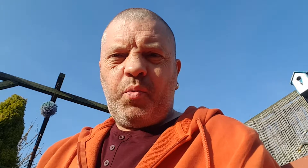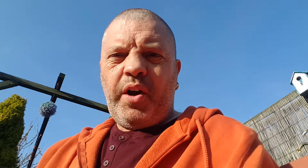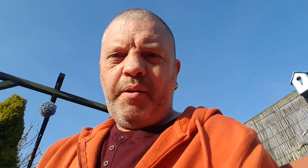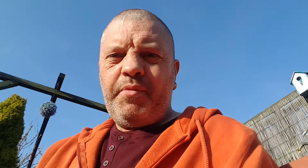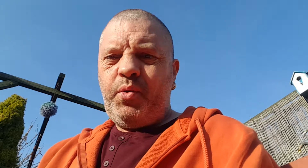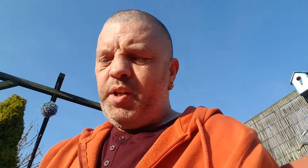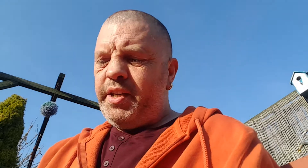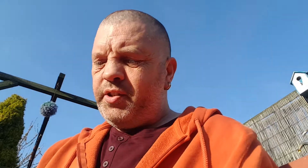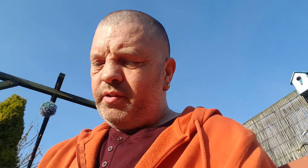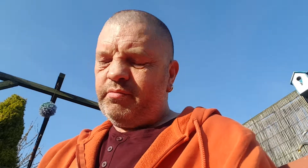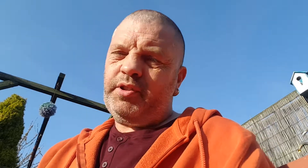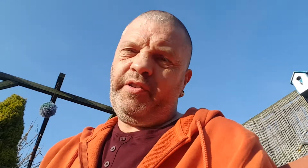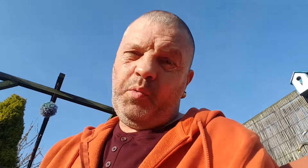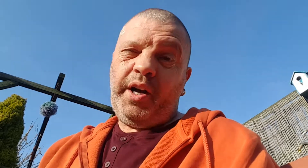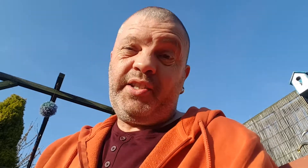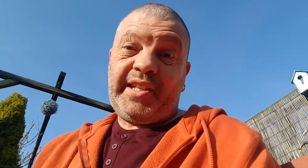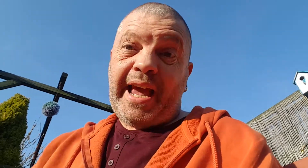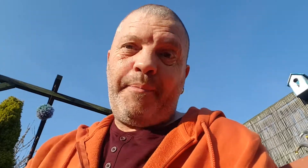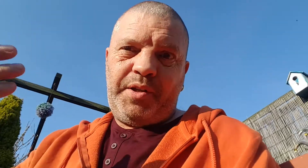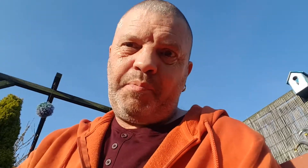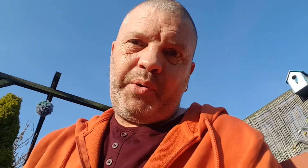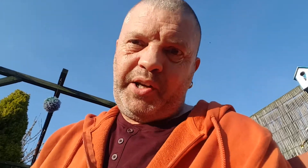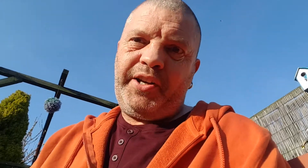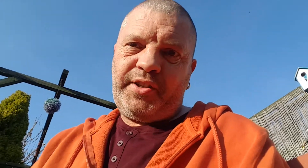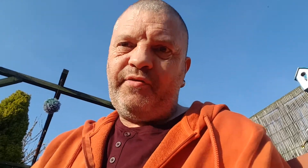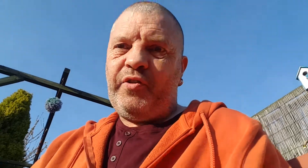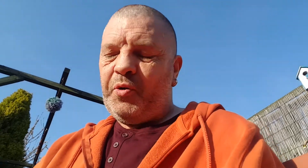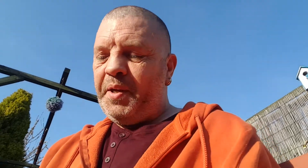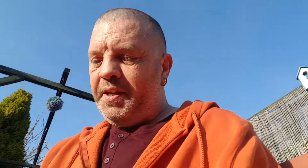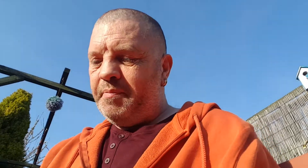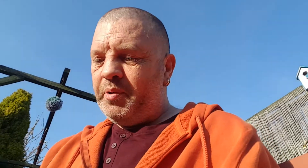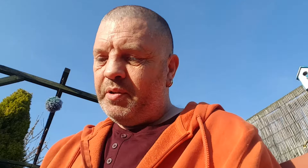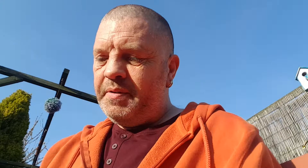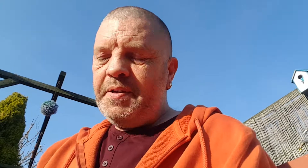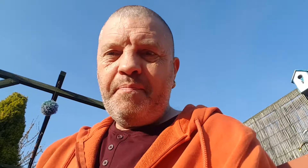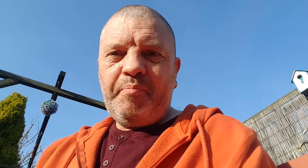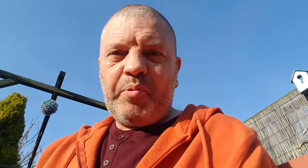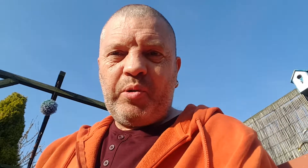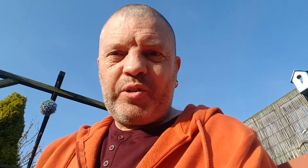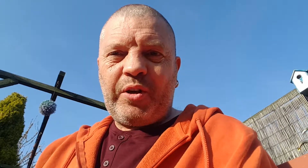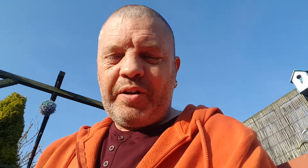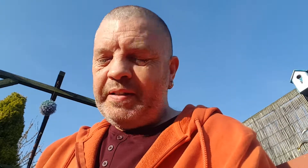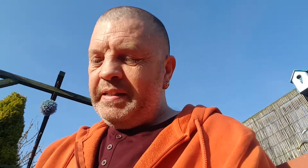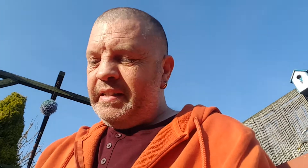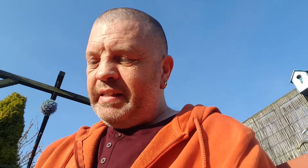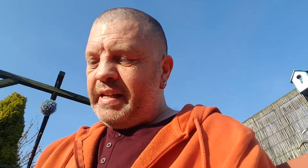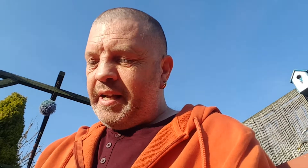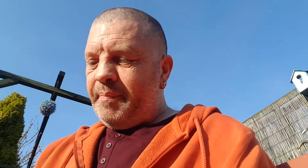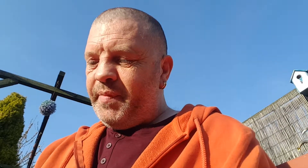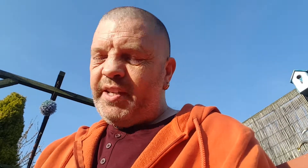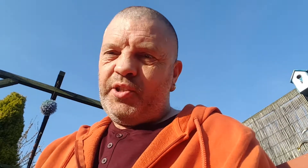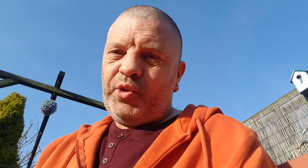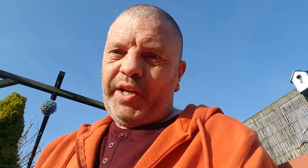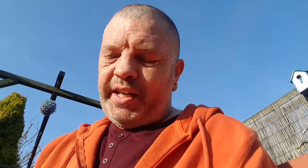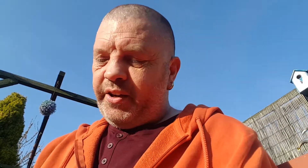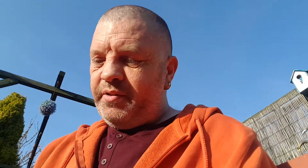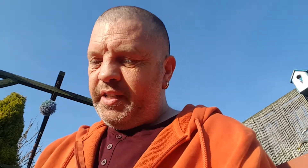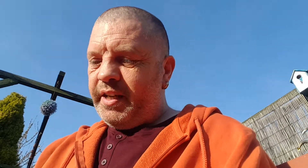why I'm doing this, or sorry, why Sam is building this for me. The poor sod. He's enjoying it though. He loves